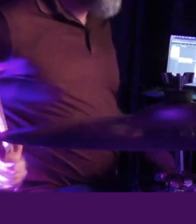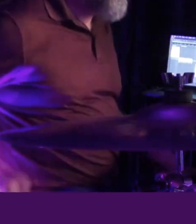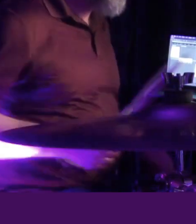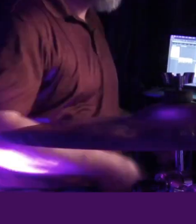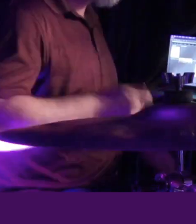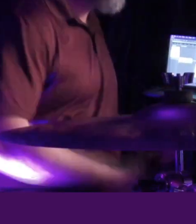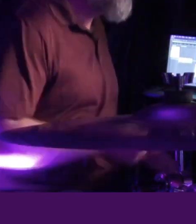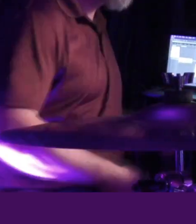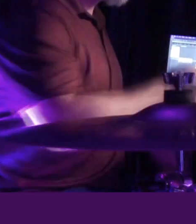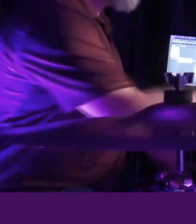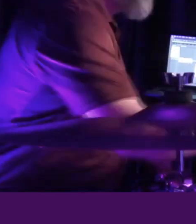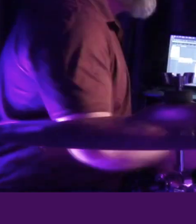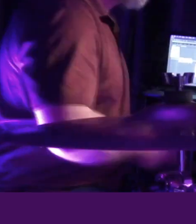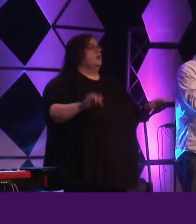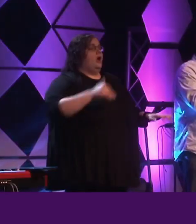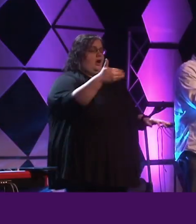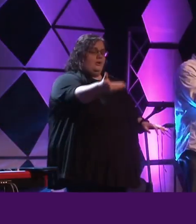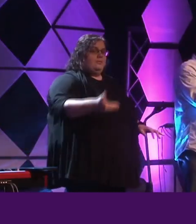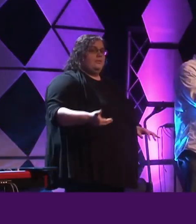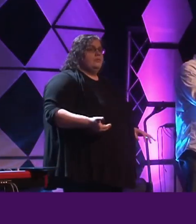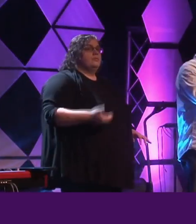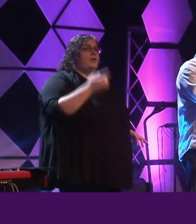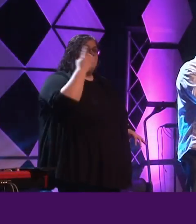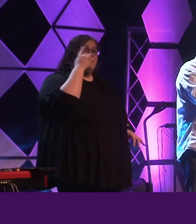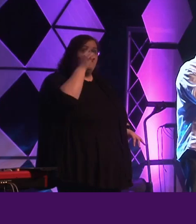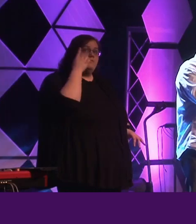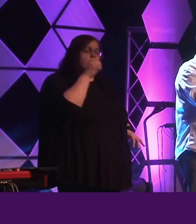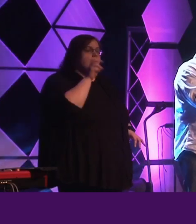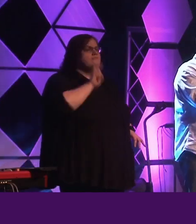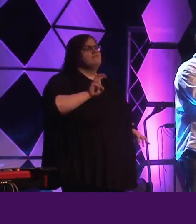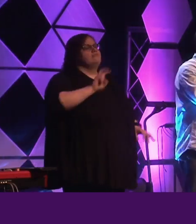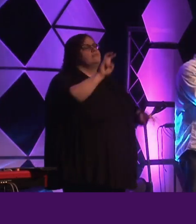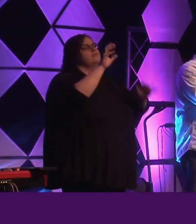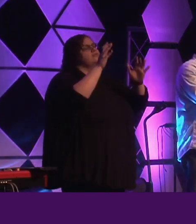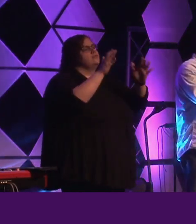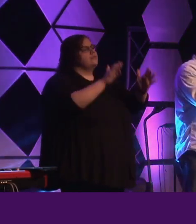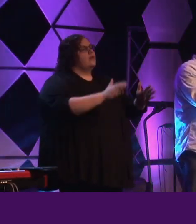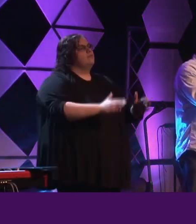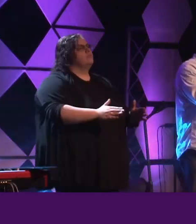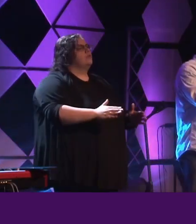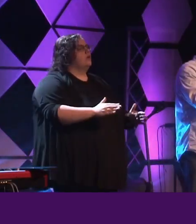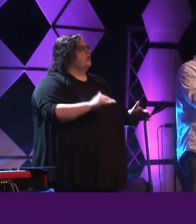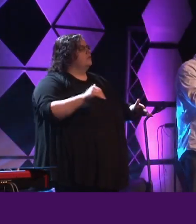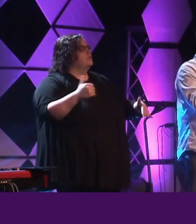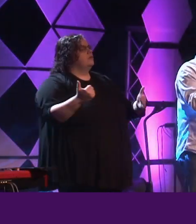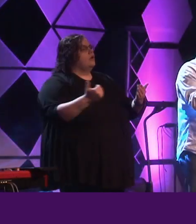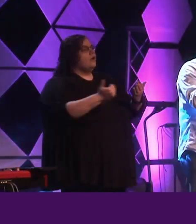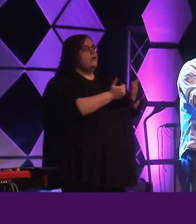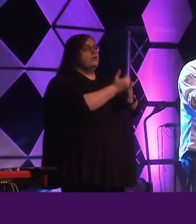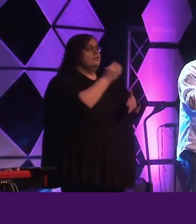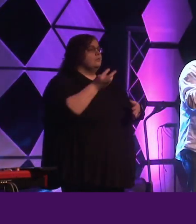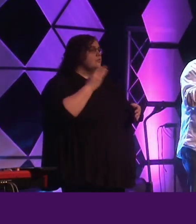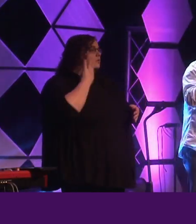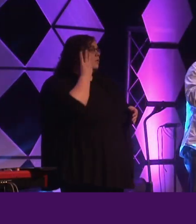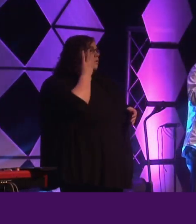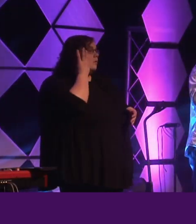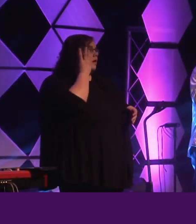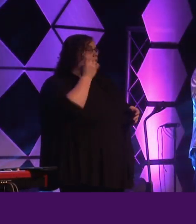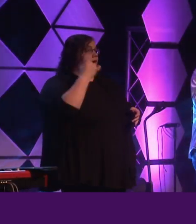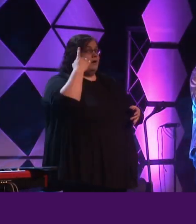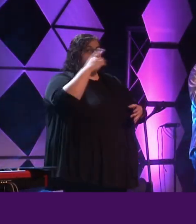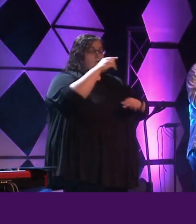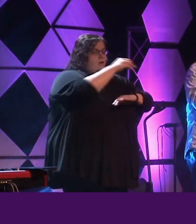shoulder to shoulder. A welcome for the traveler,